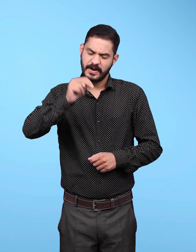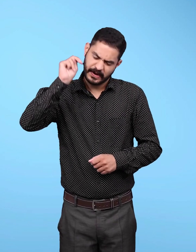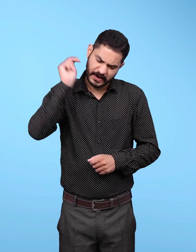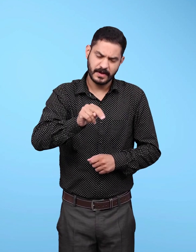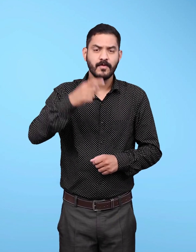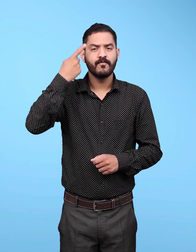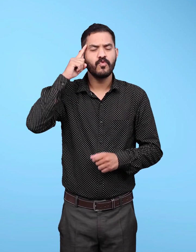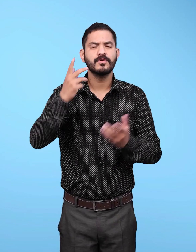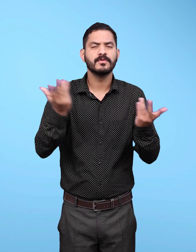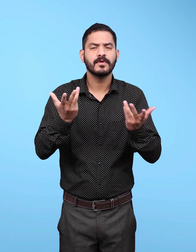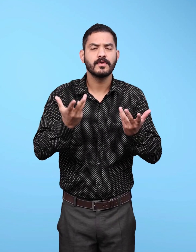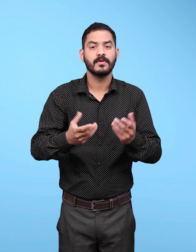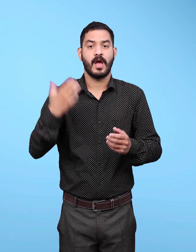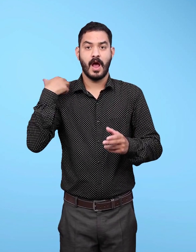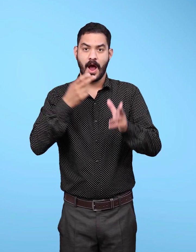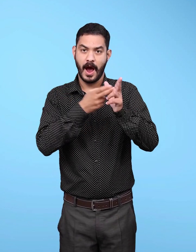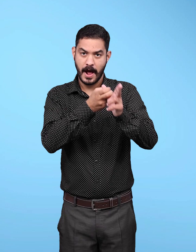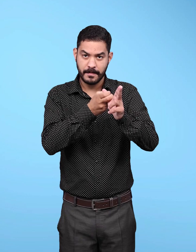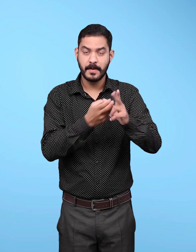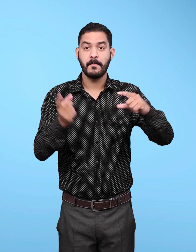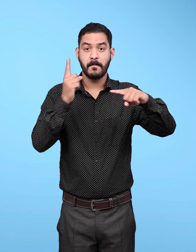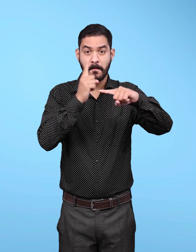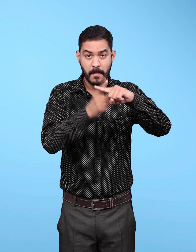for armies, palaces, forts.